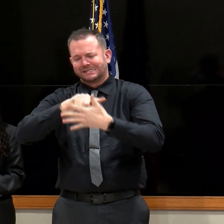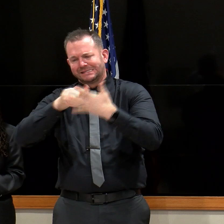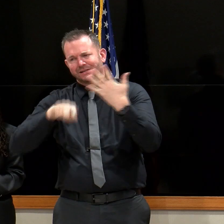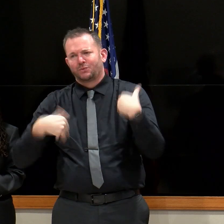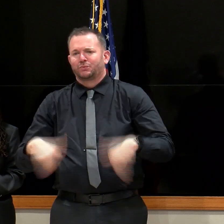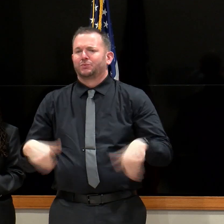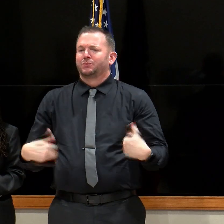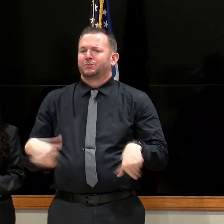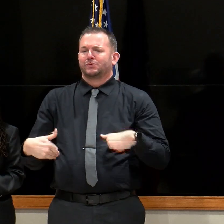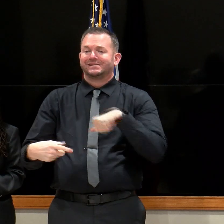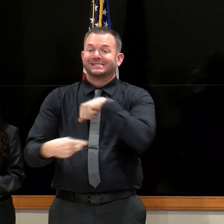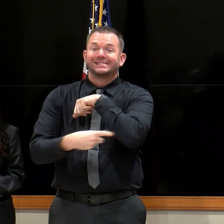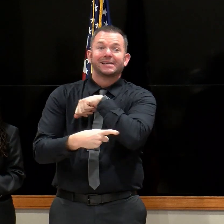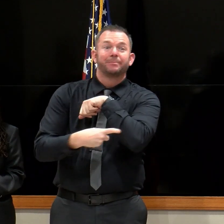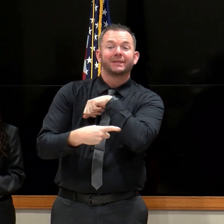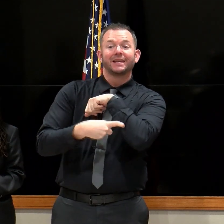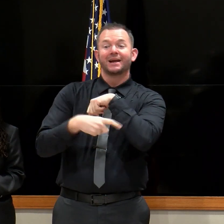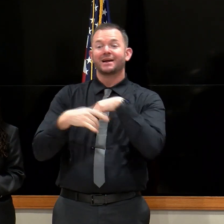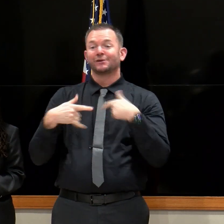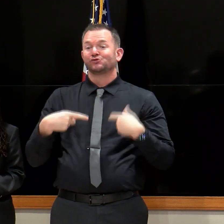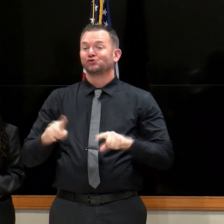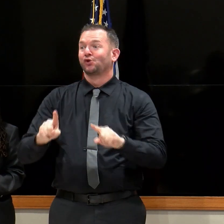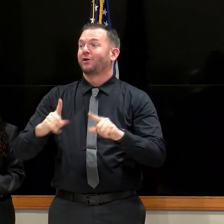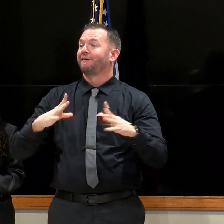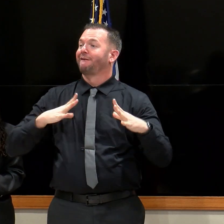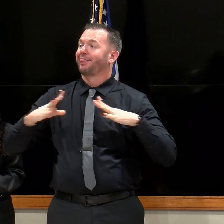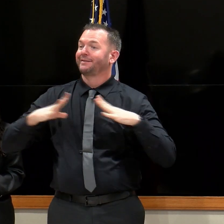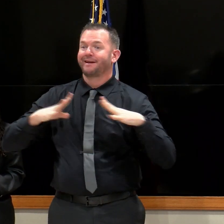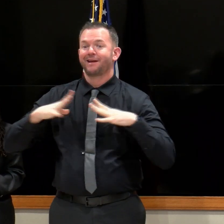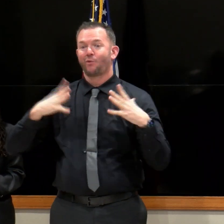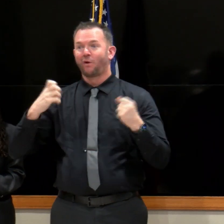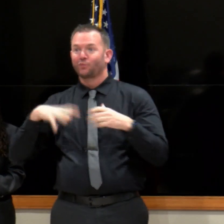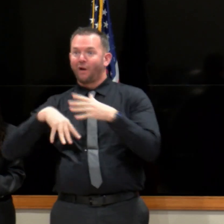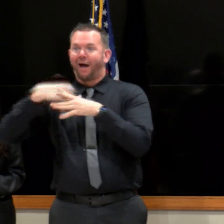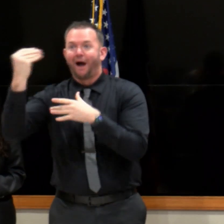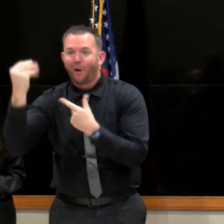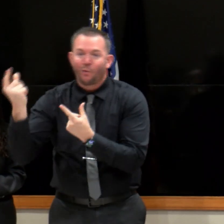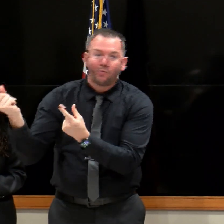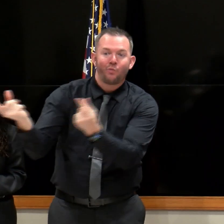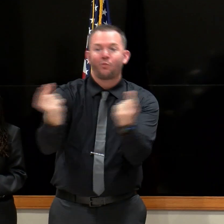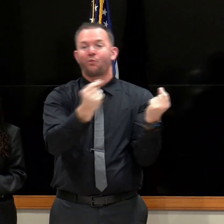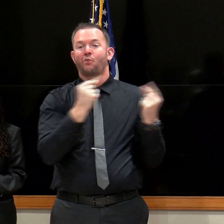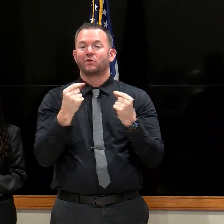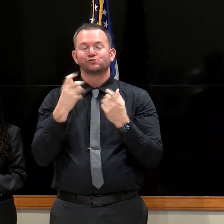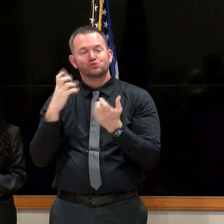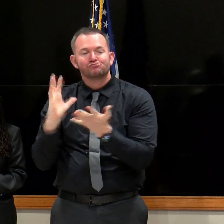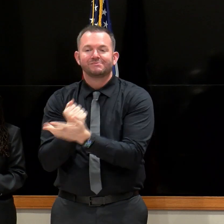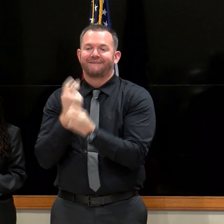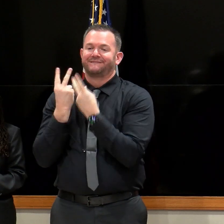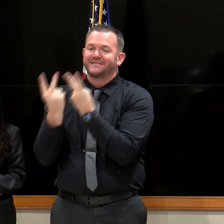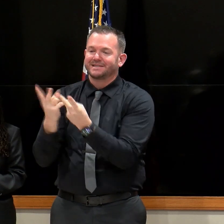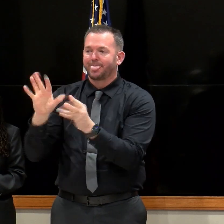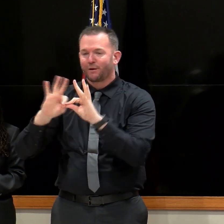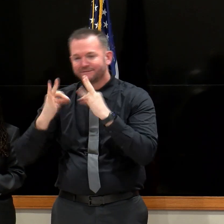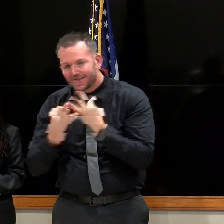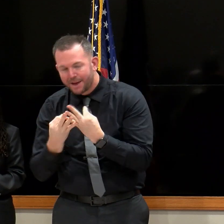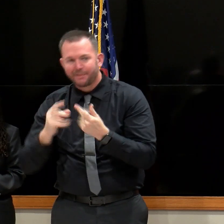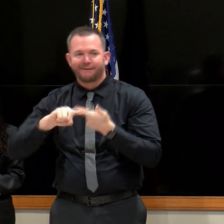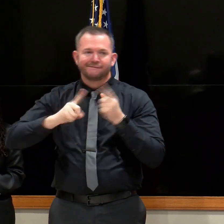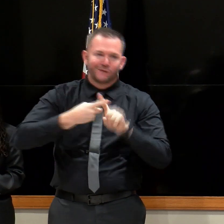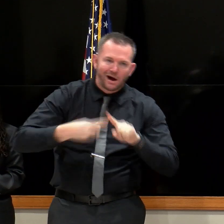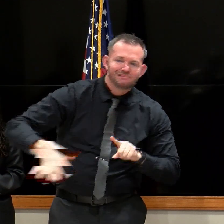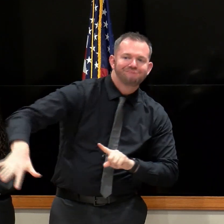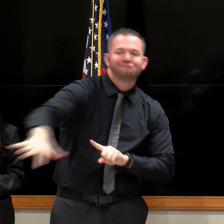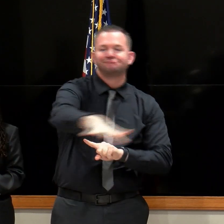think that it's okay to visit friends and family now, especially now that there's a light at the end of the tunnel with a